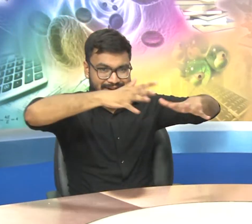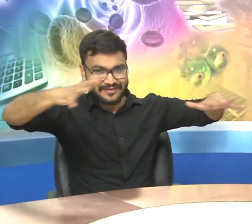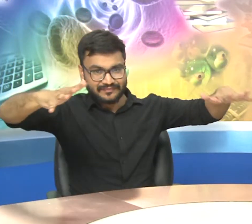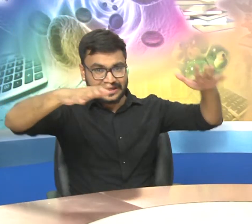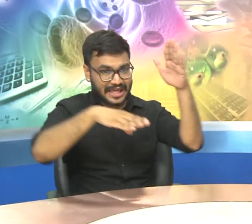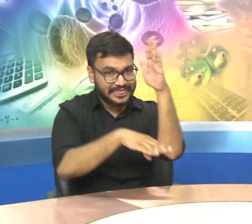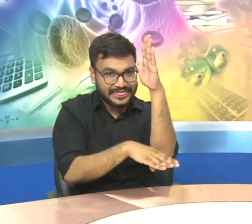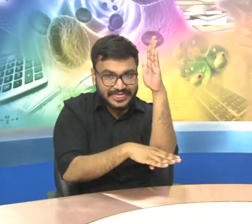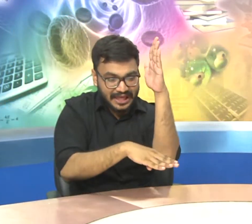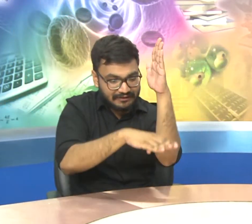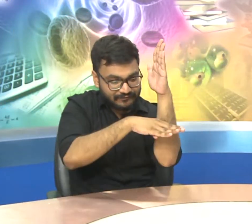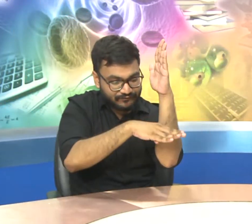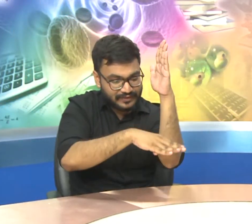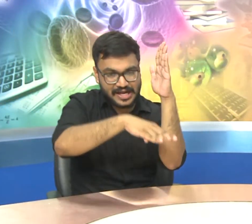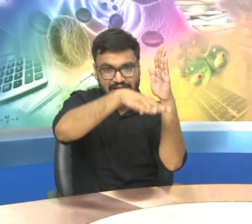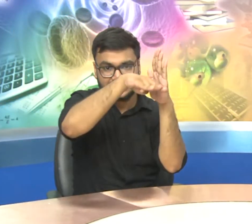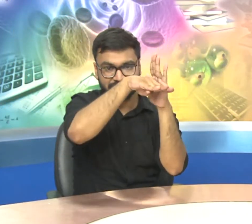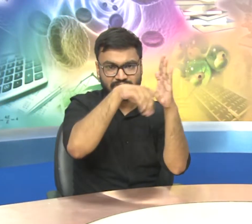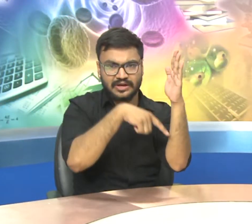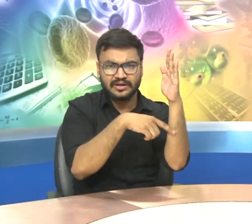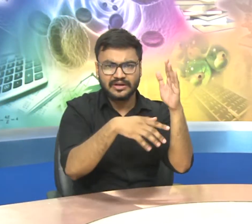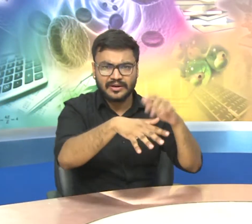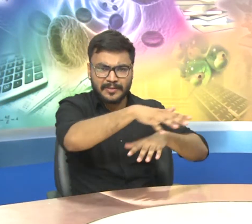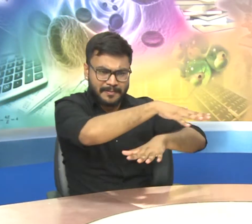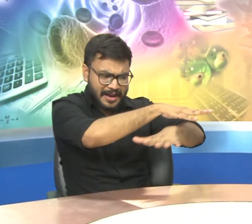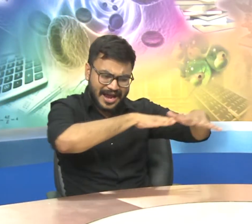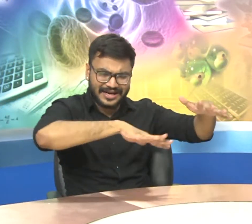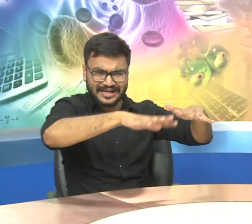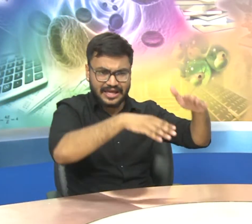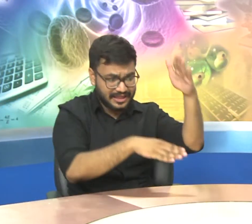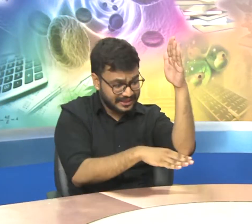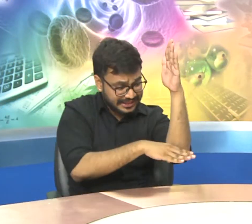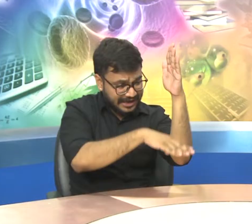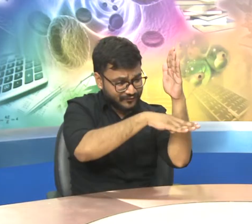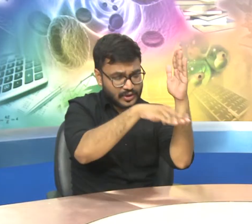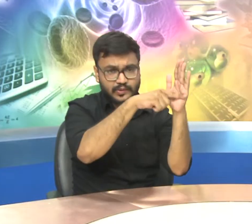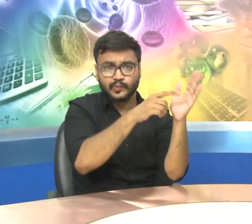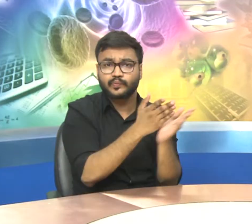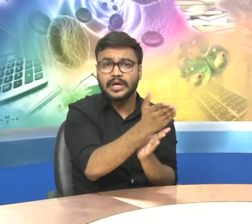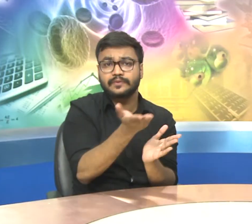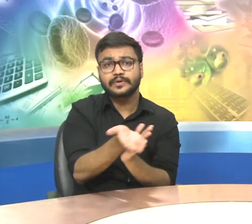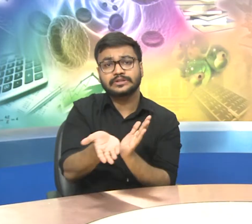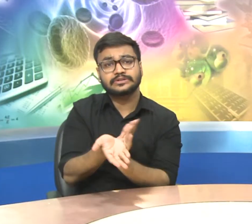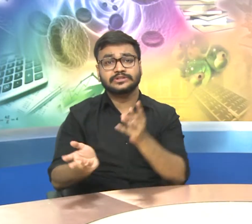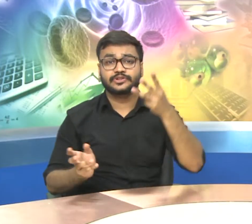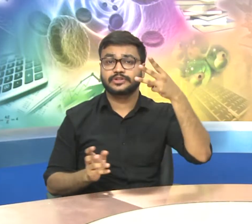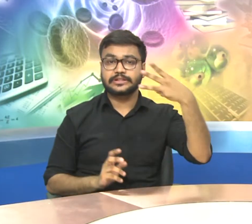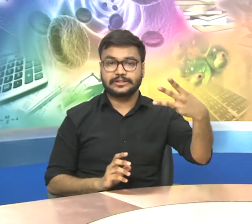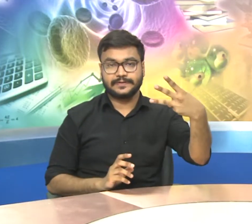Based on how far sunlight reaches, a pond is divided into 3